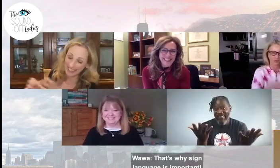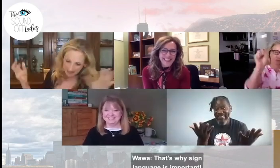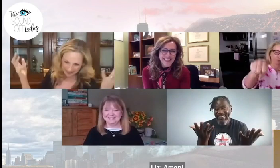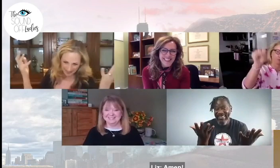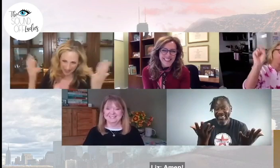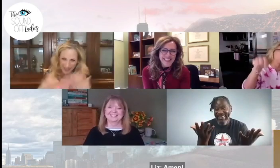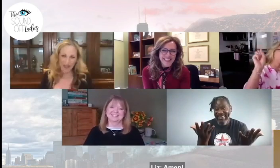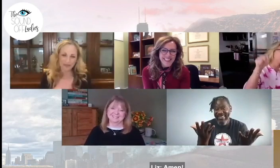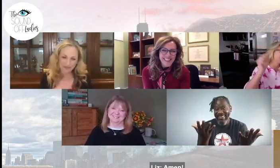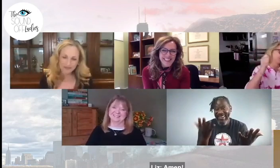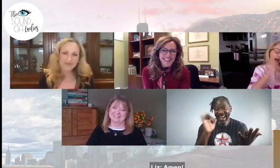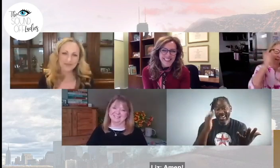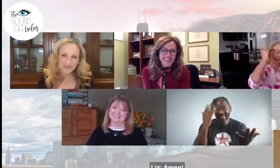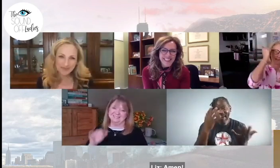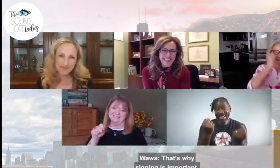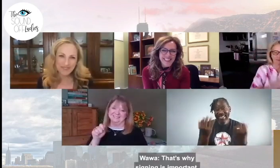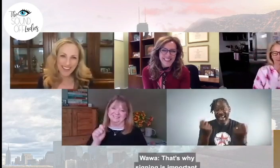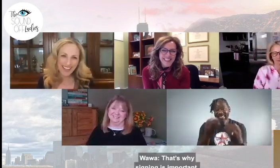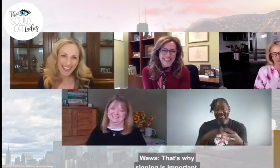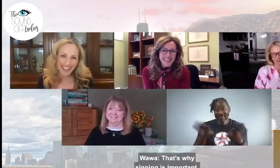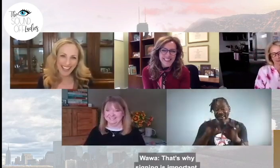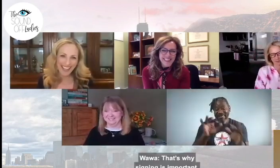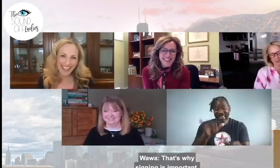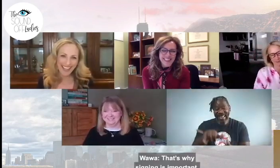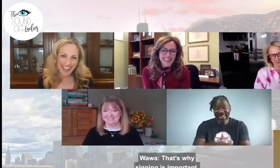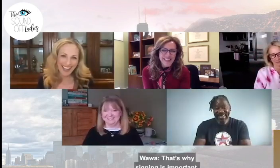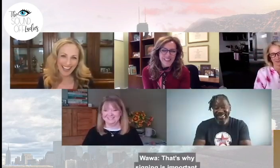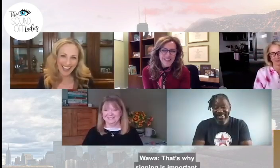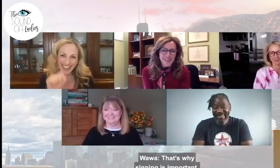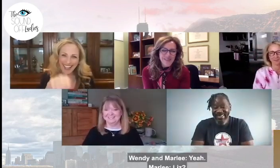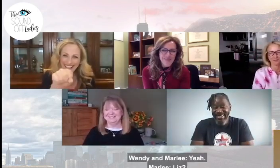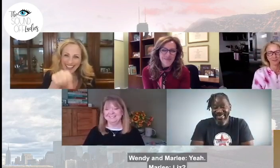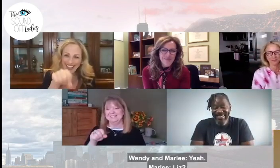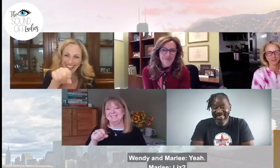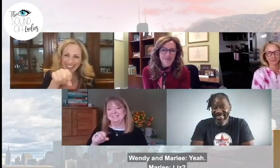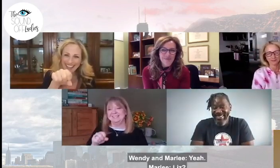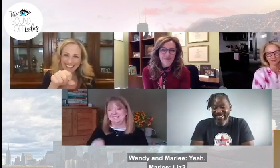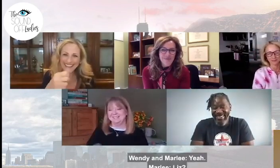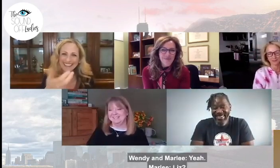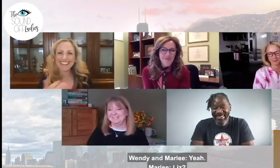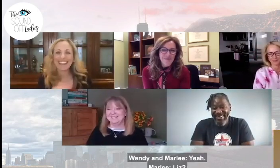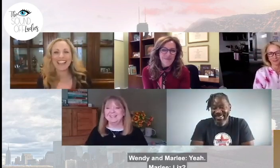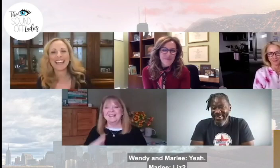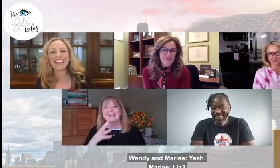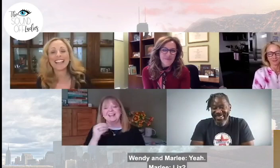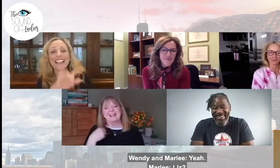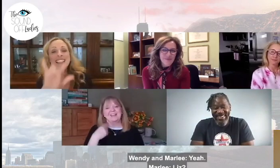And that's why signing's so important, right? Amen. Yeah.